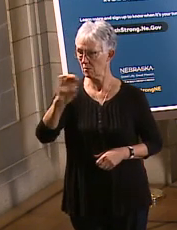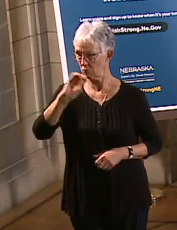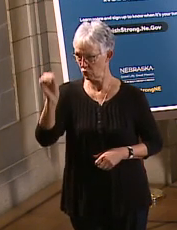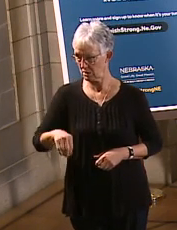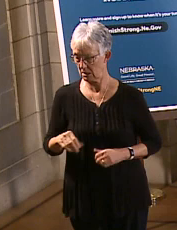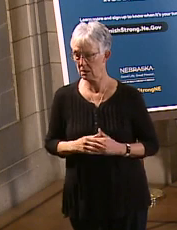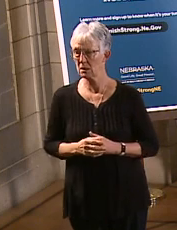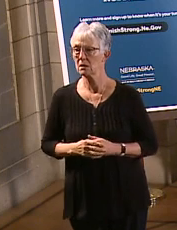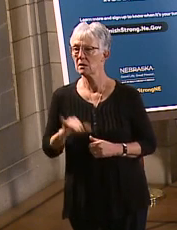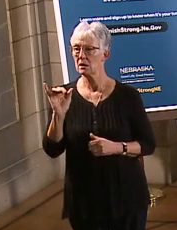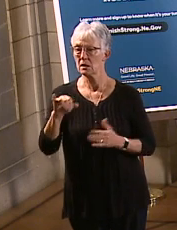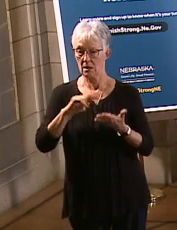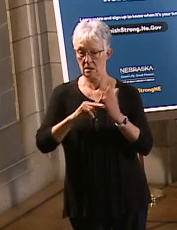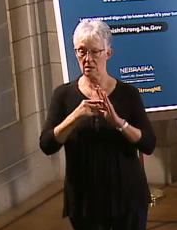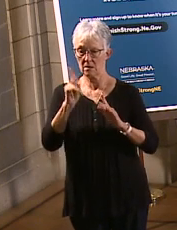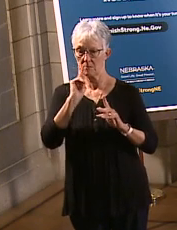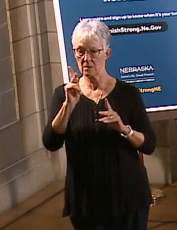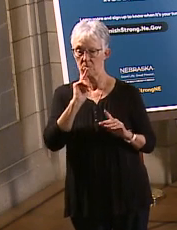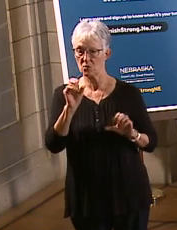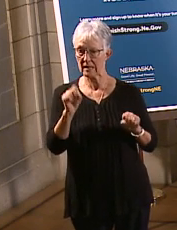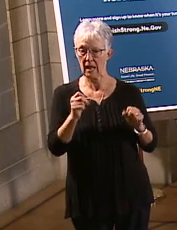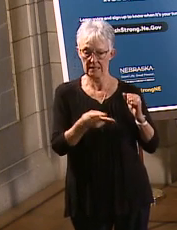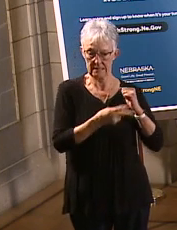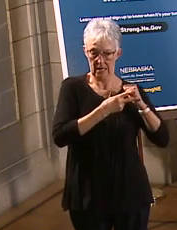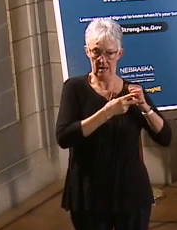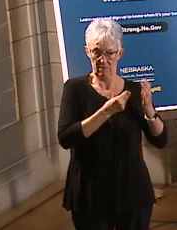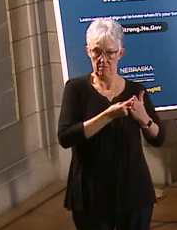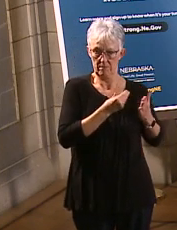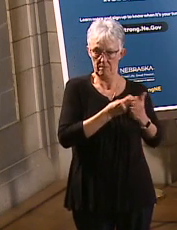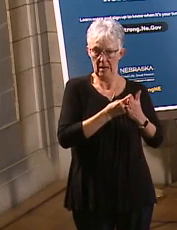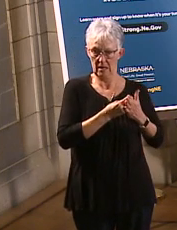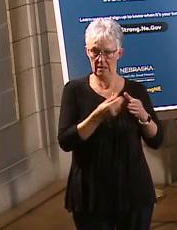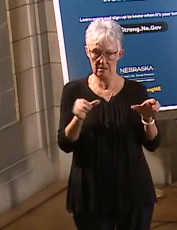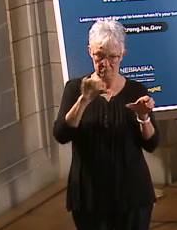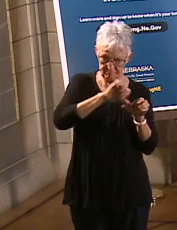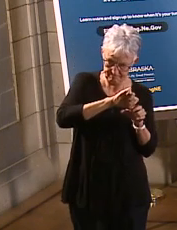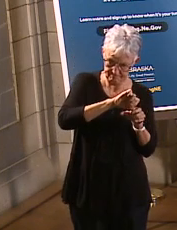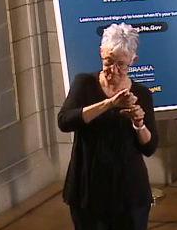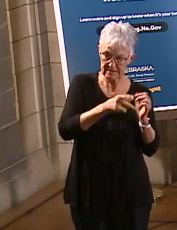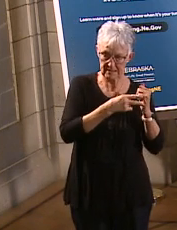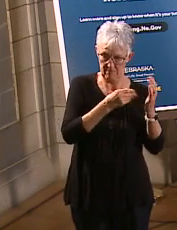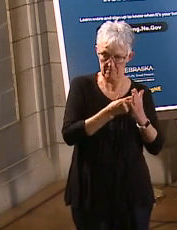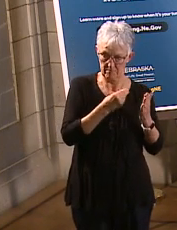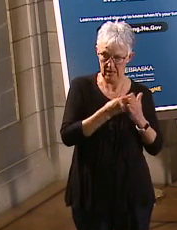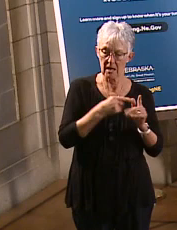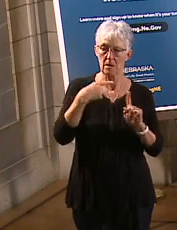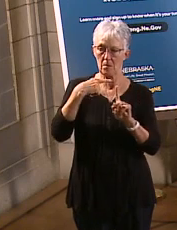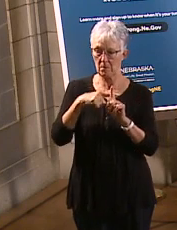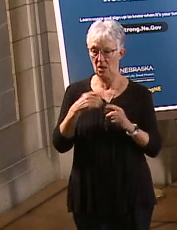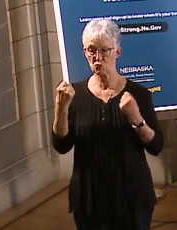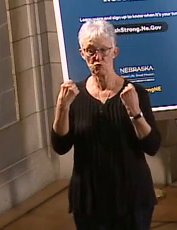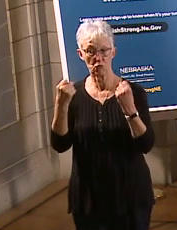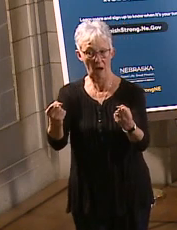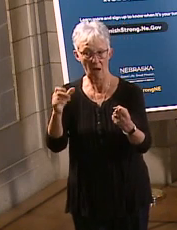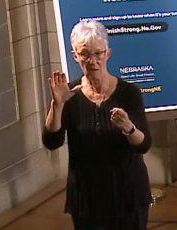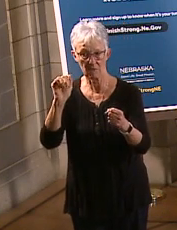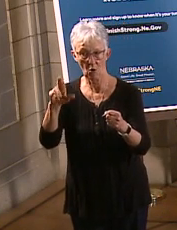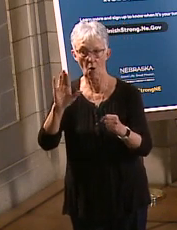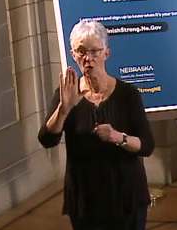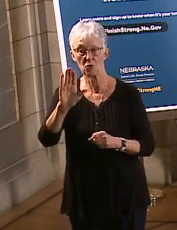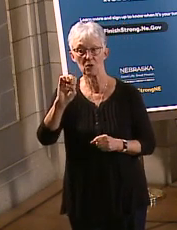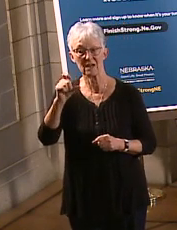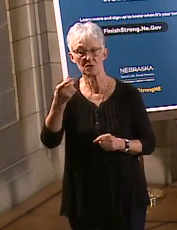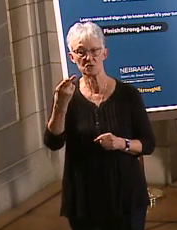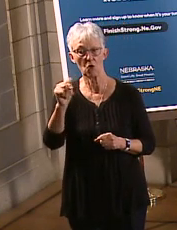is something where people, by using ethanol, can save money at the pump, help clean up the environment, and of course it's great for our farmers and ranchers, as 35% of our